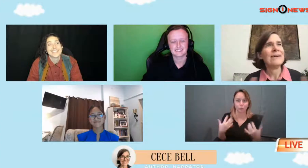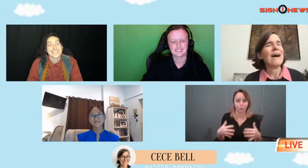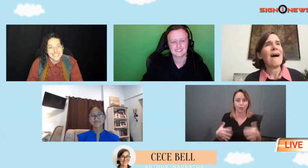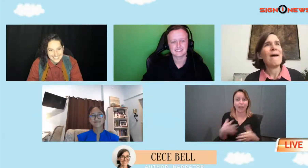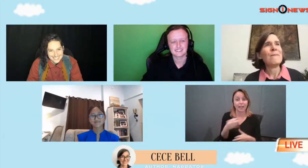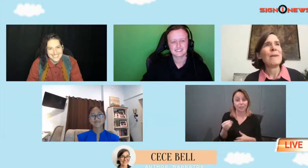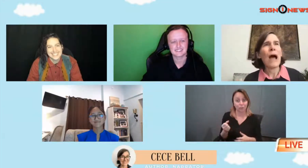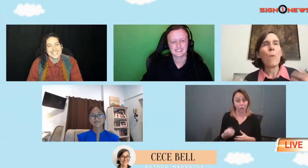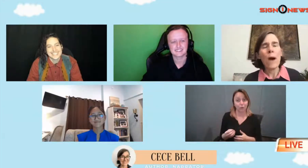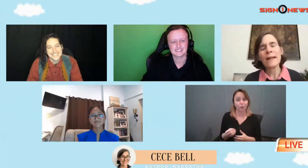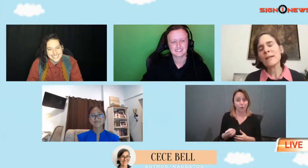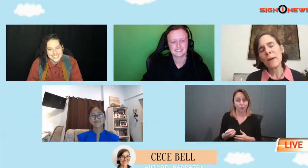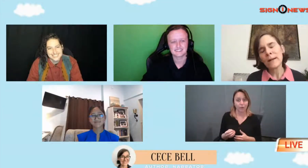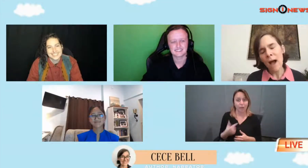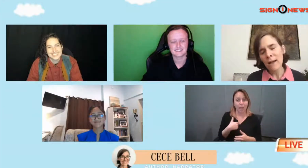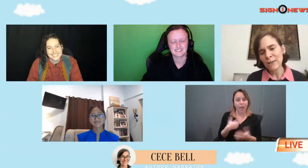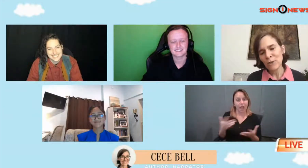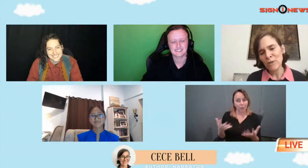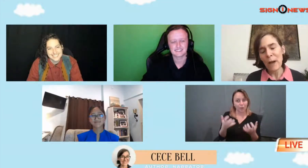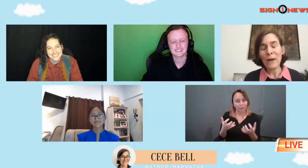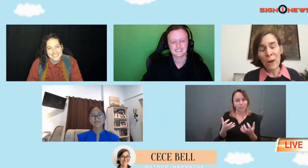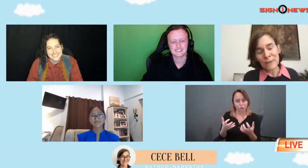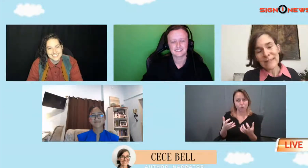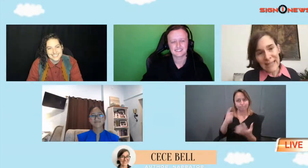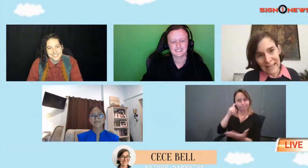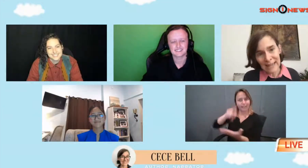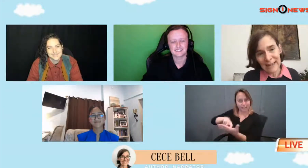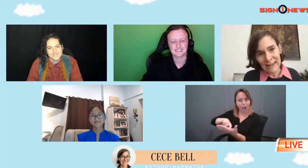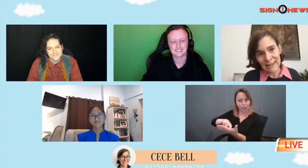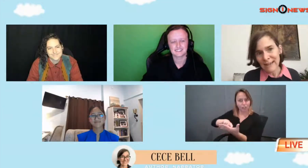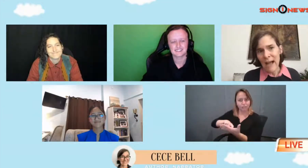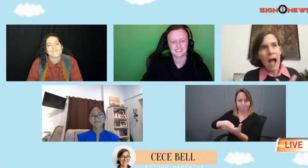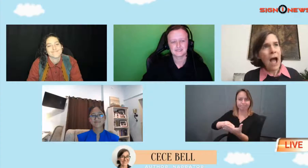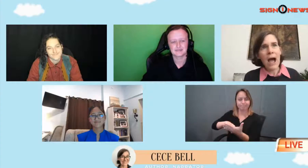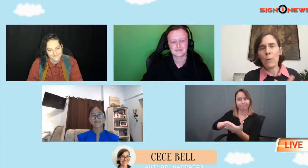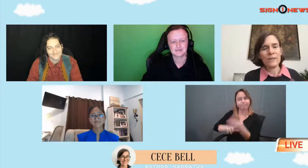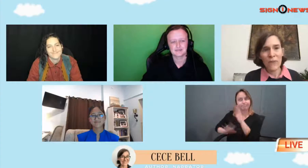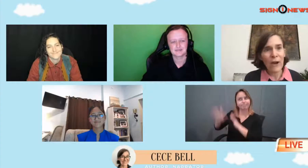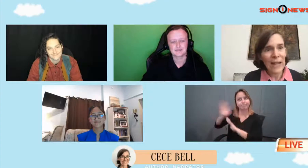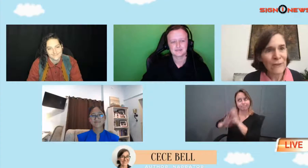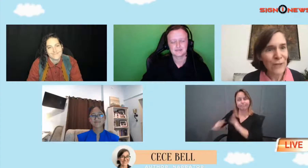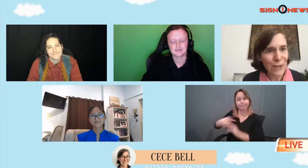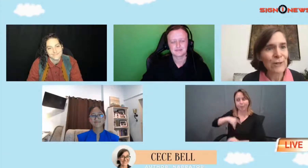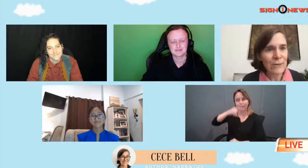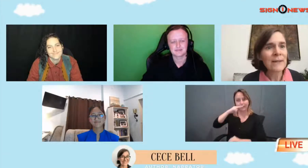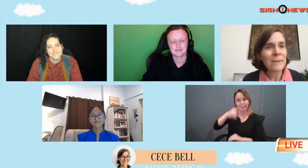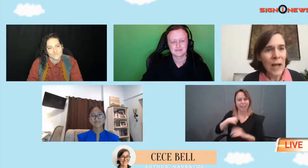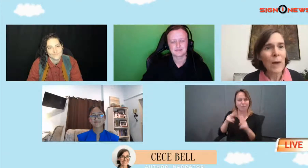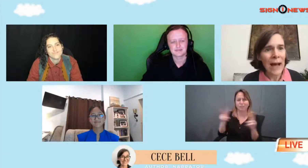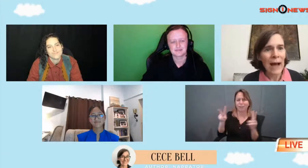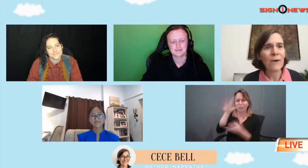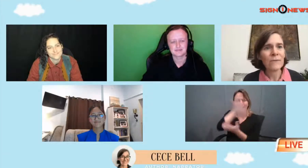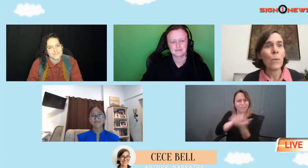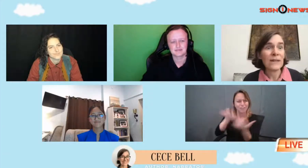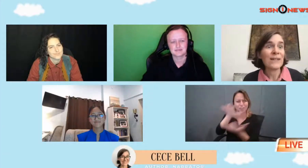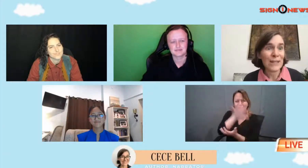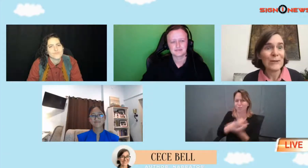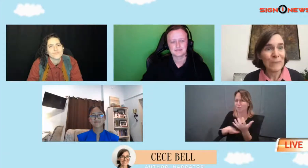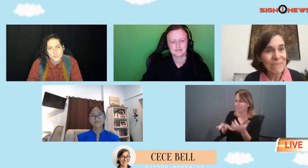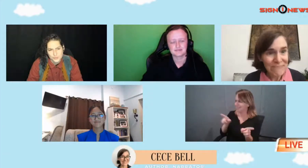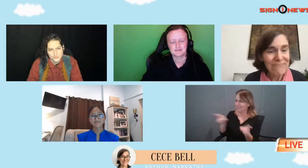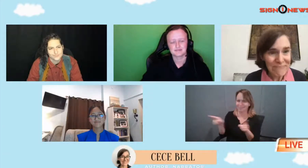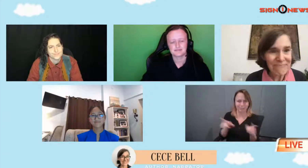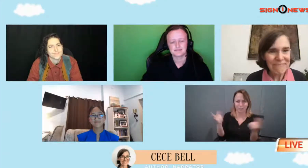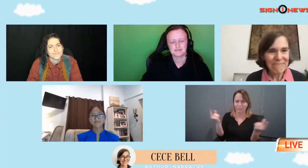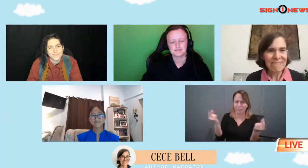so, but I wanted to acknowledge that when I was a kid, I was very confused about what to